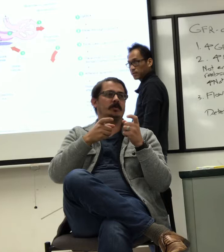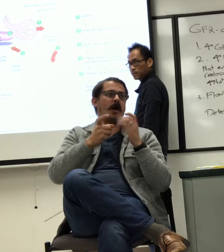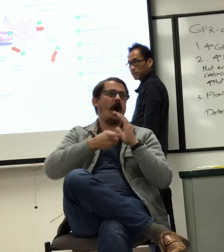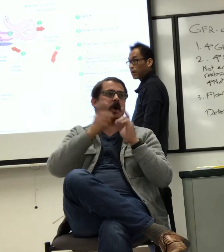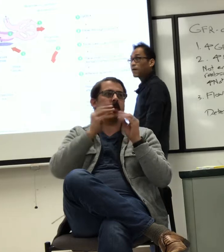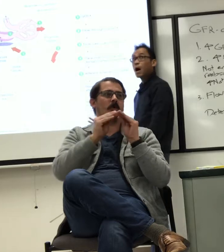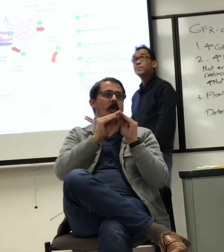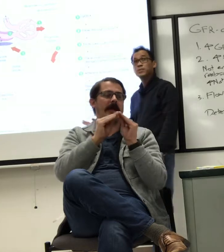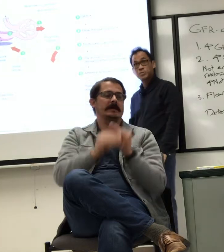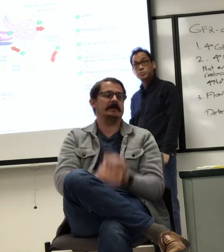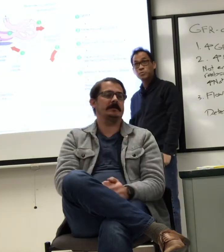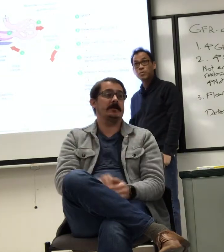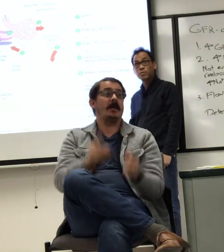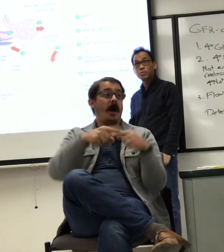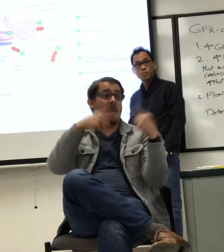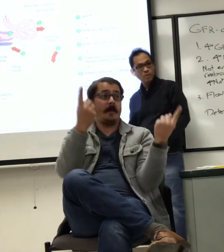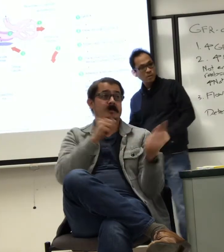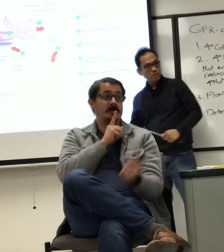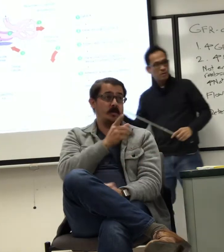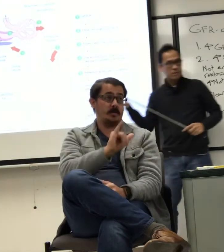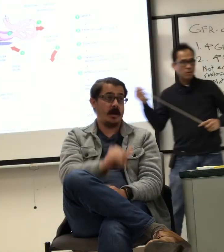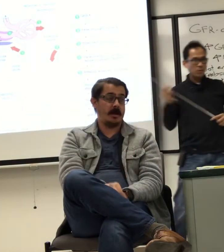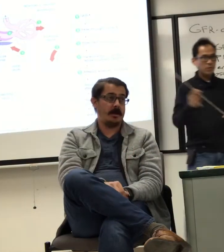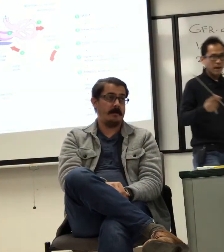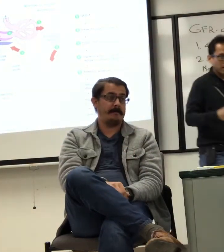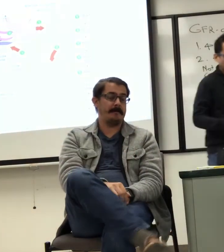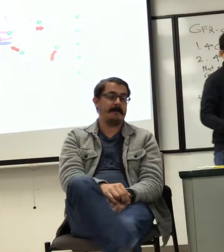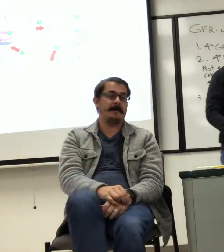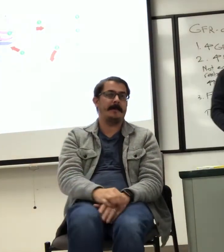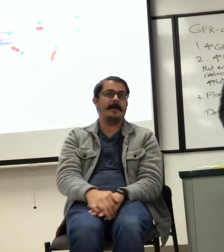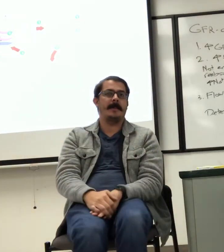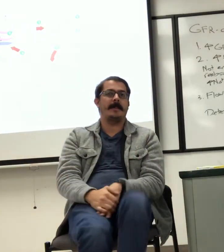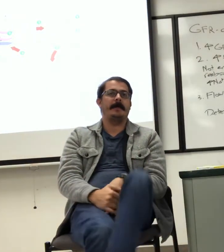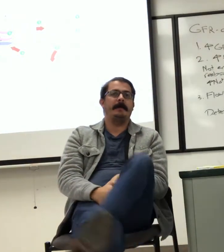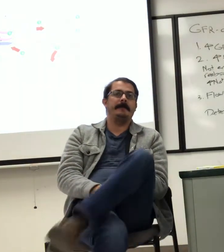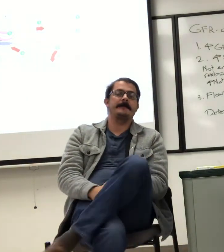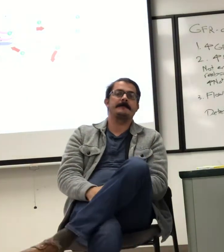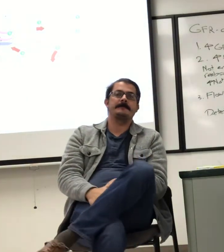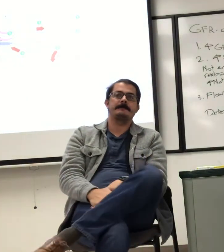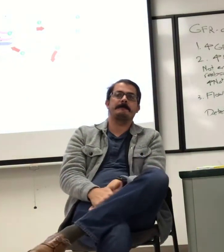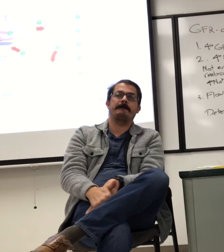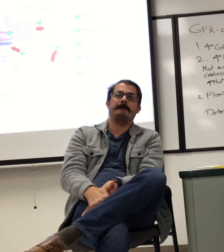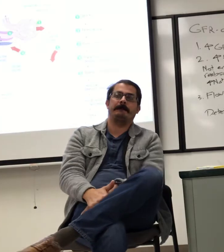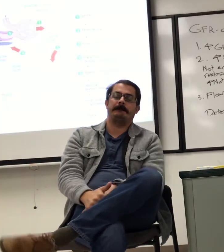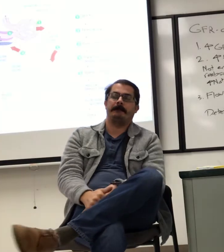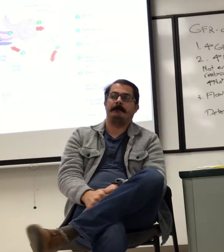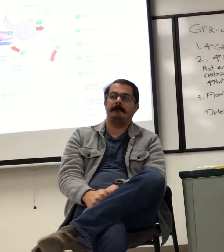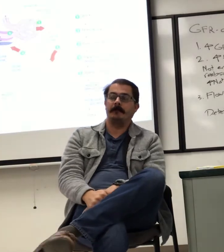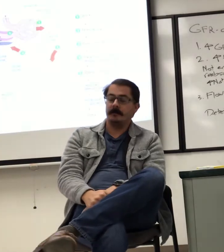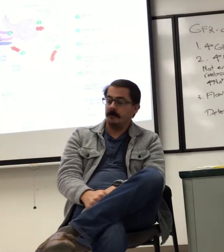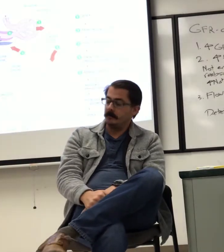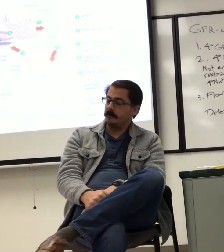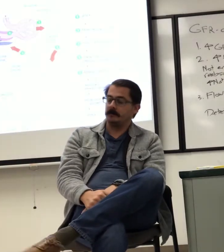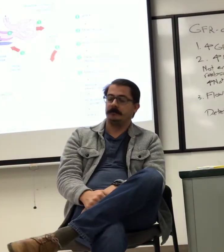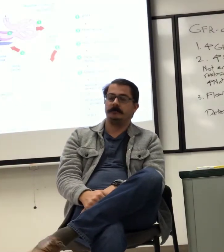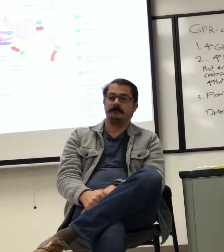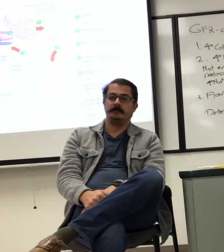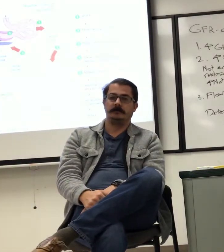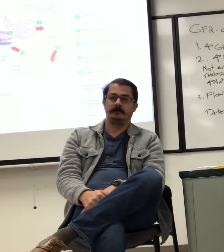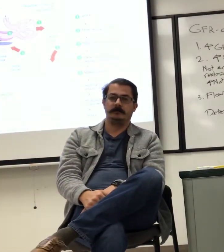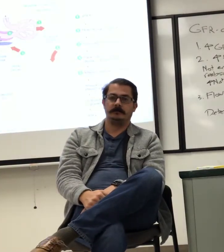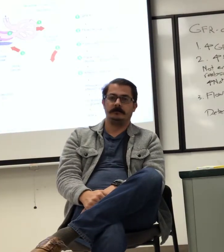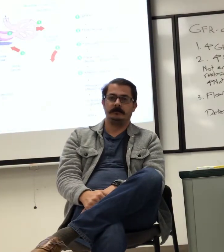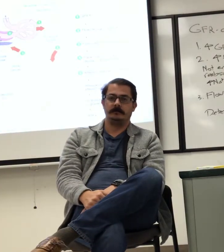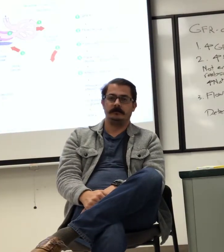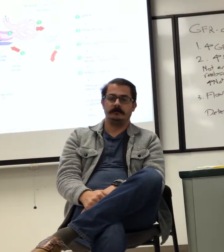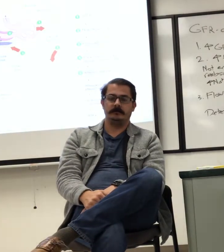autocorrect. Now the opposite is true. Let's go through that. Like for example, if you were, let's say the